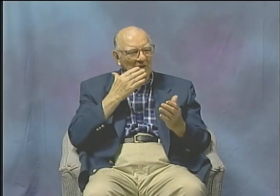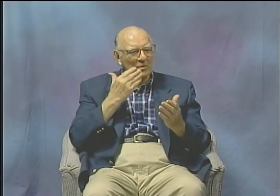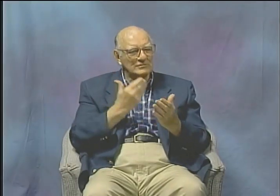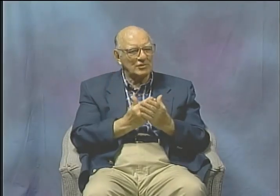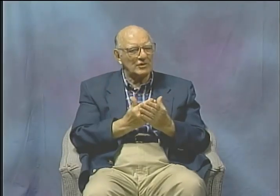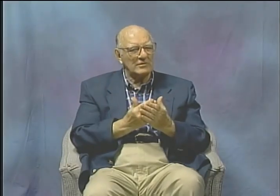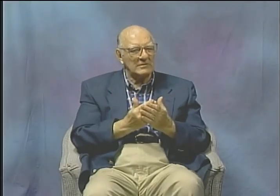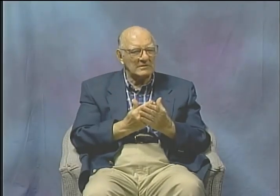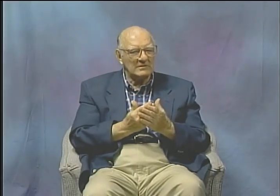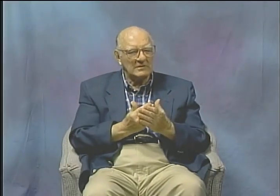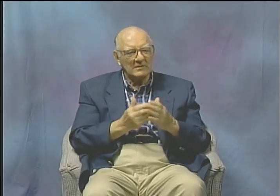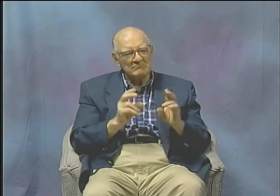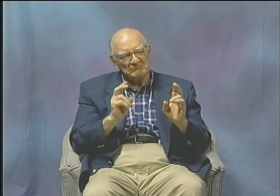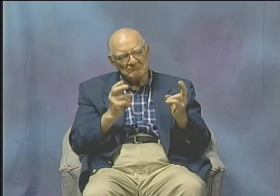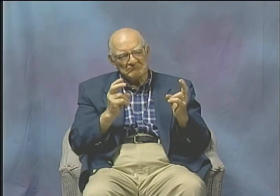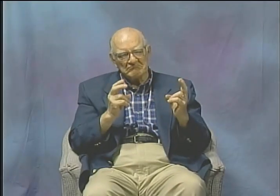was good